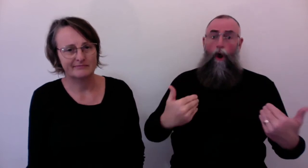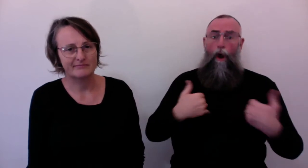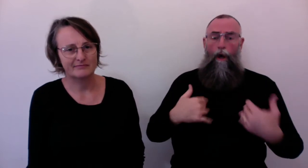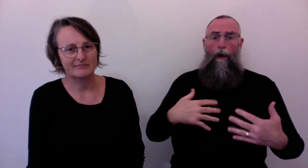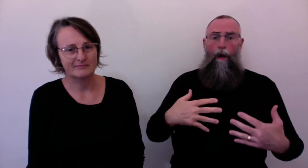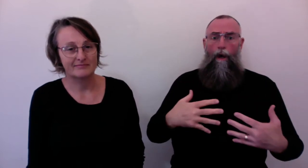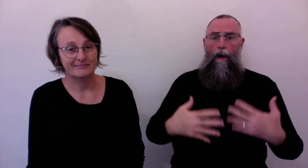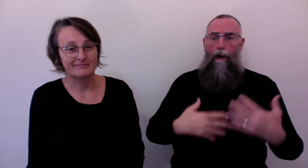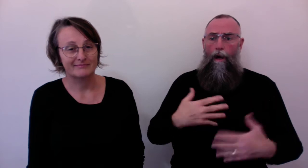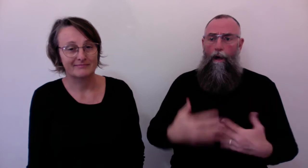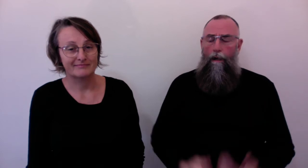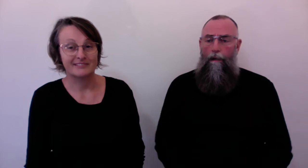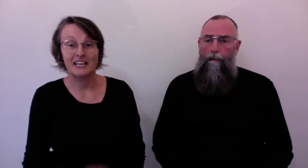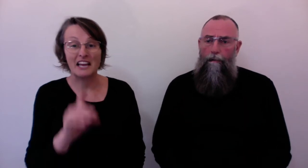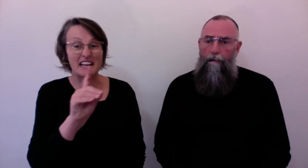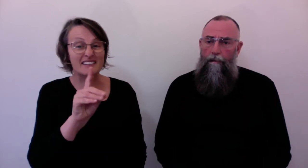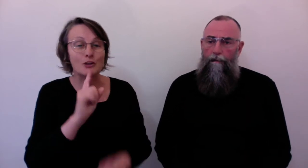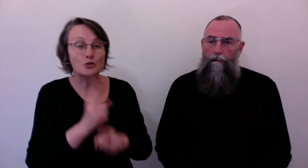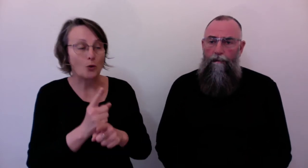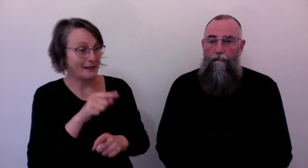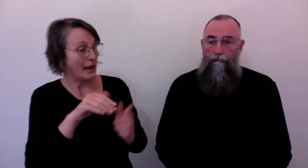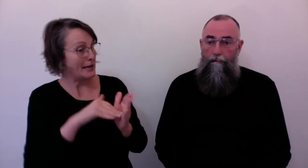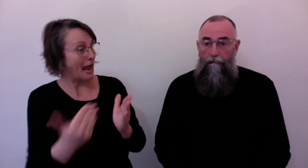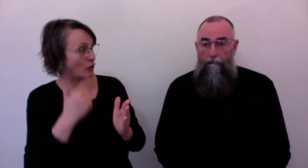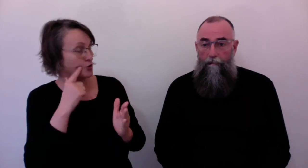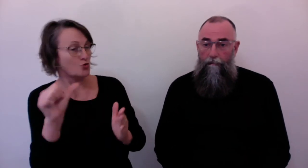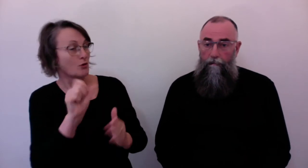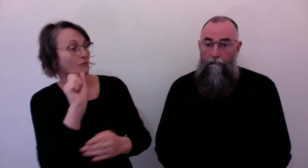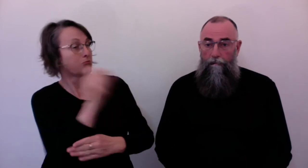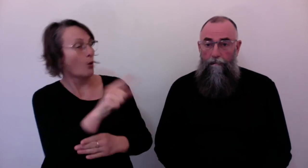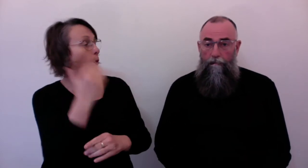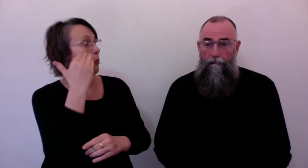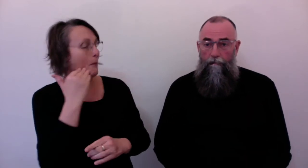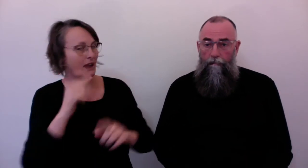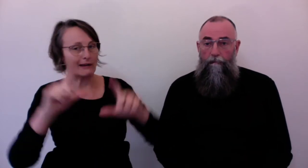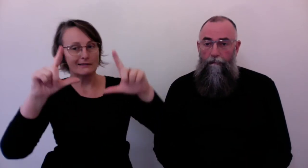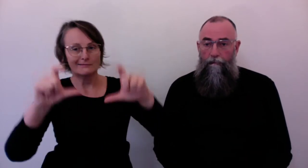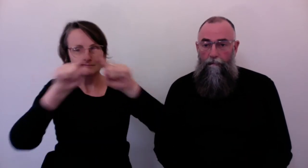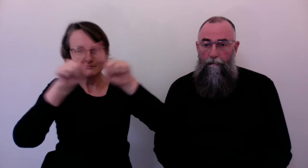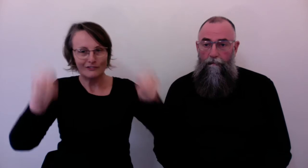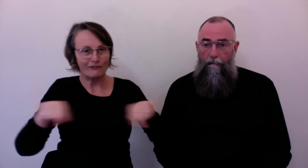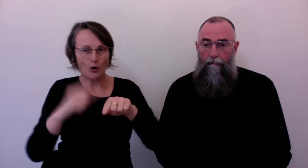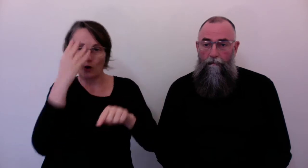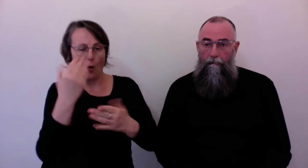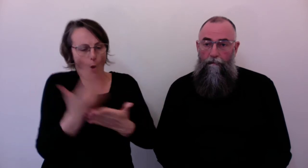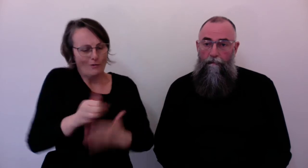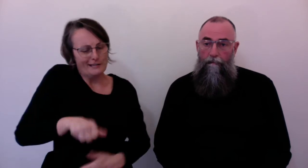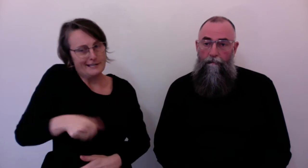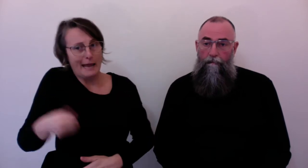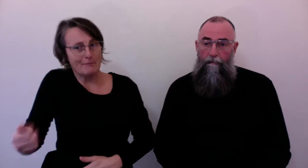you on Ramsey Street flipping her the bird? No, I haven't. You should. What's that 6x9? Is that what they call it in the business? Like the headshot? Yeah.